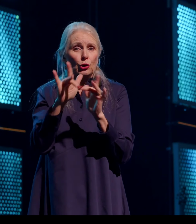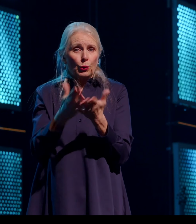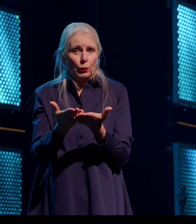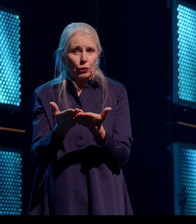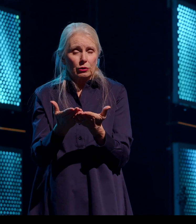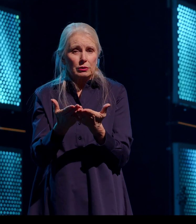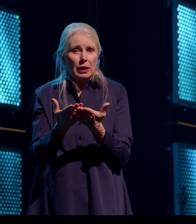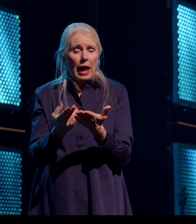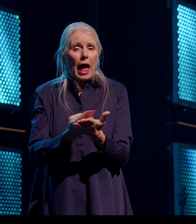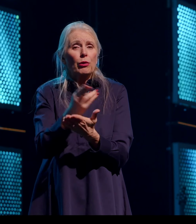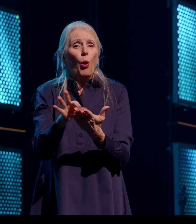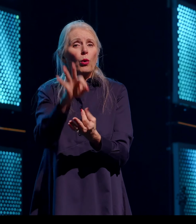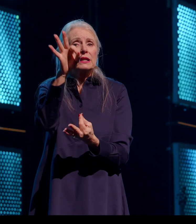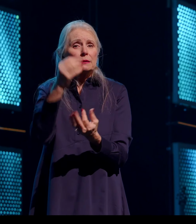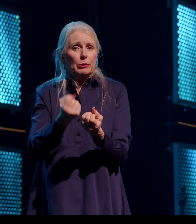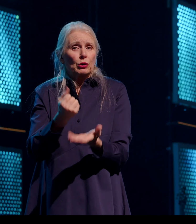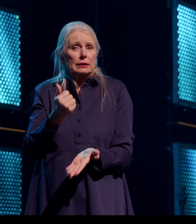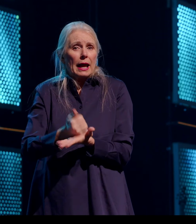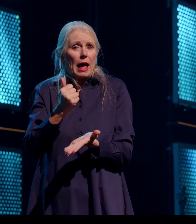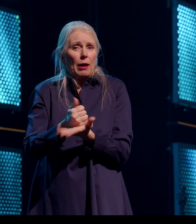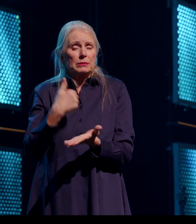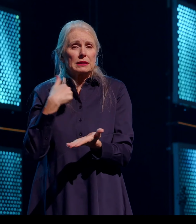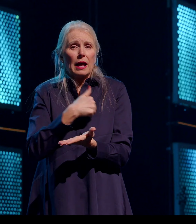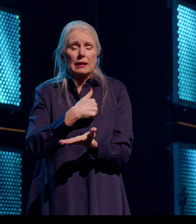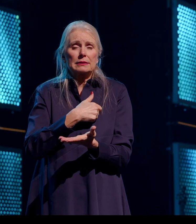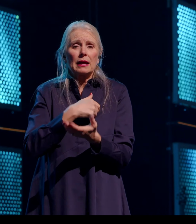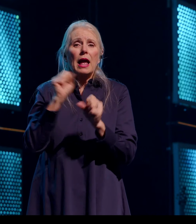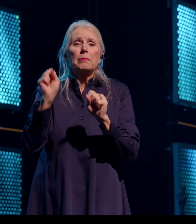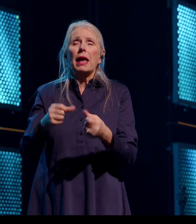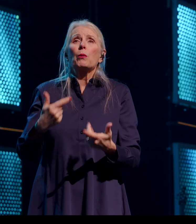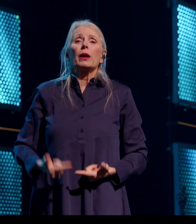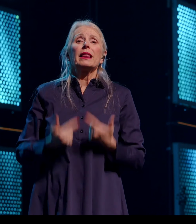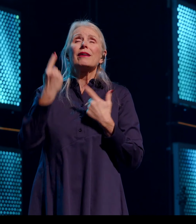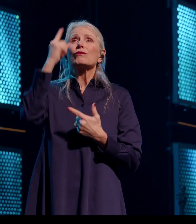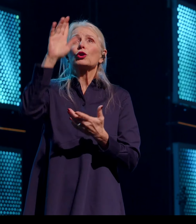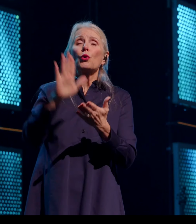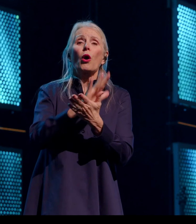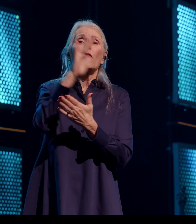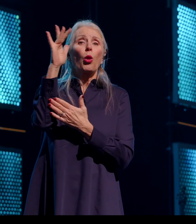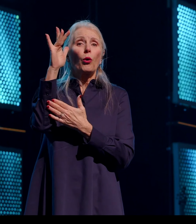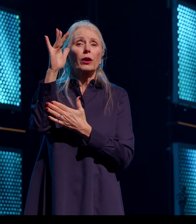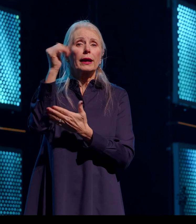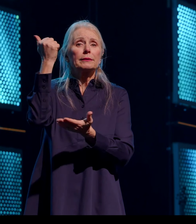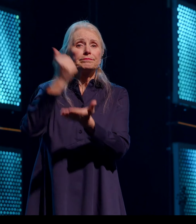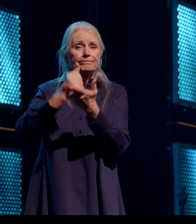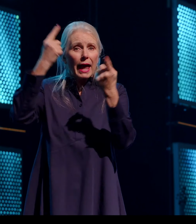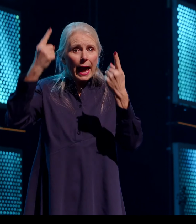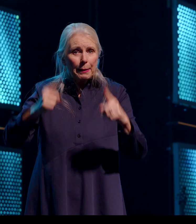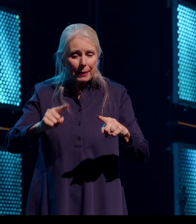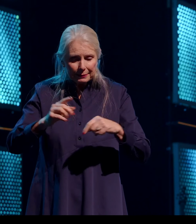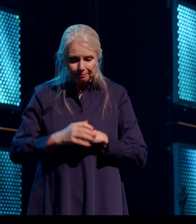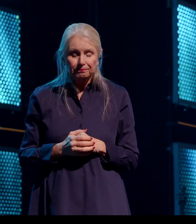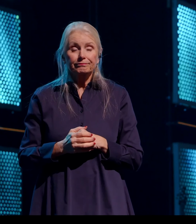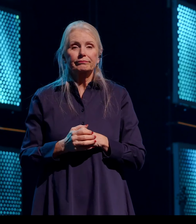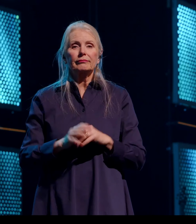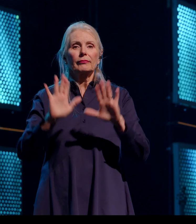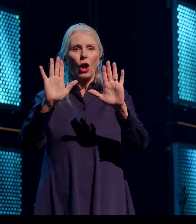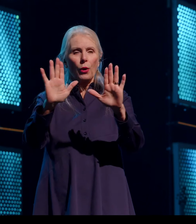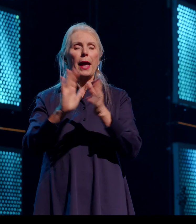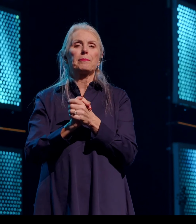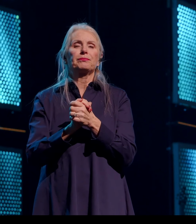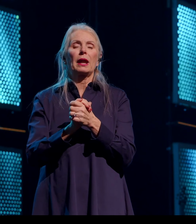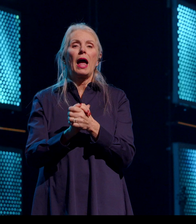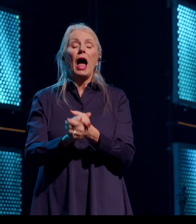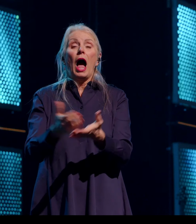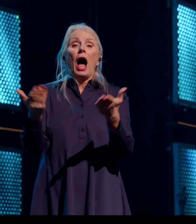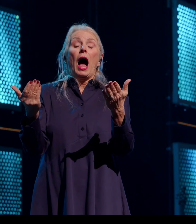can. May you guide us and direct us, and may we live for your glory. We pray this in your name. Amen. With the new year upon us, I'm a big goals guy. I made a lot